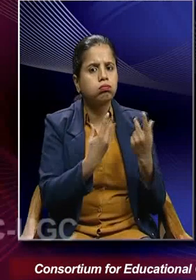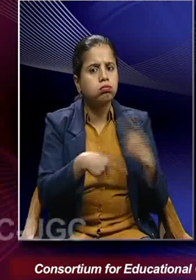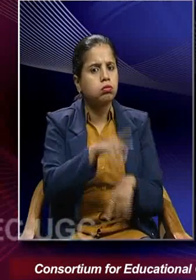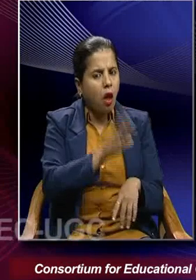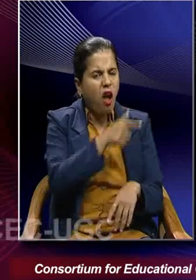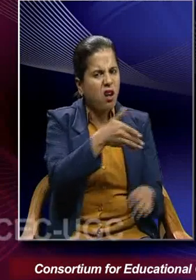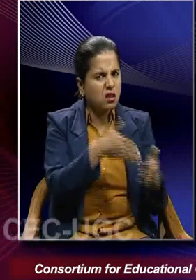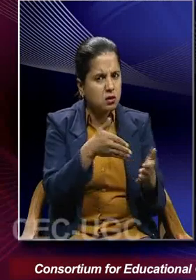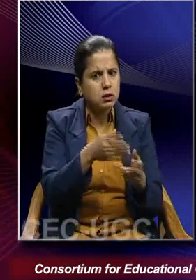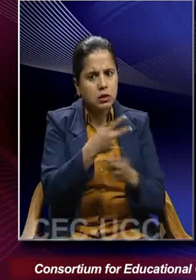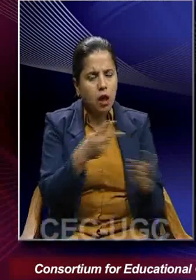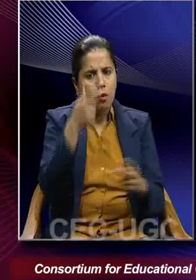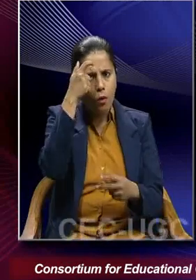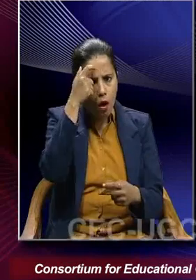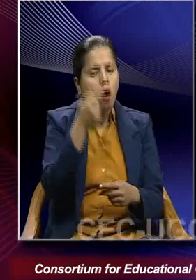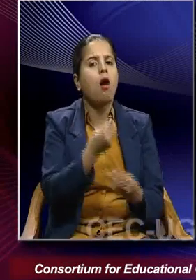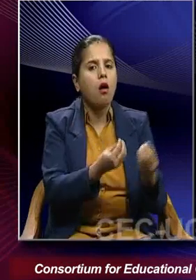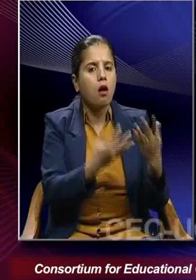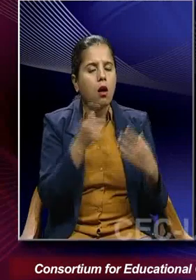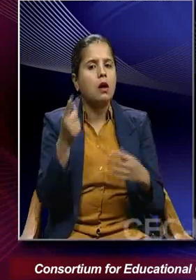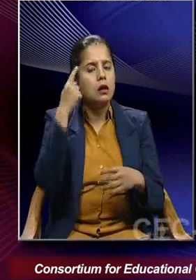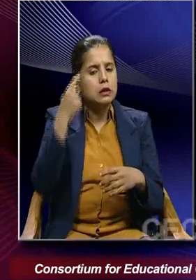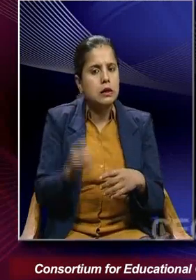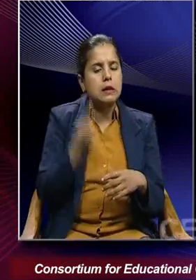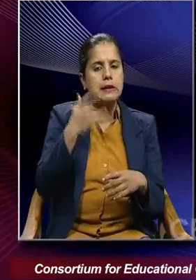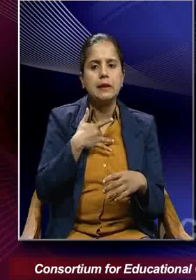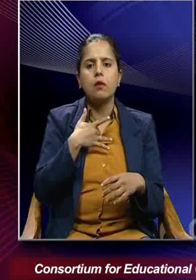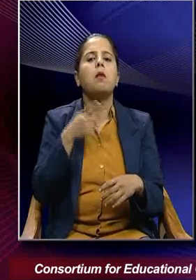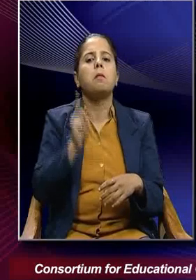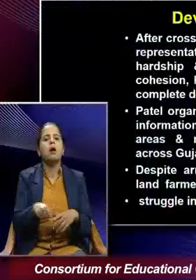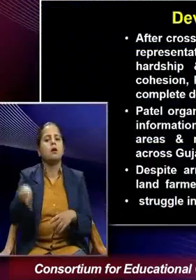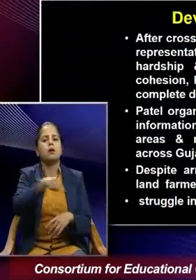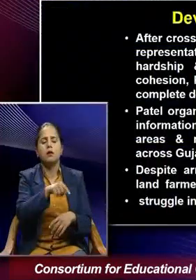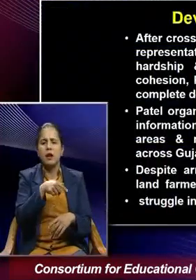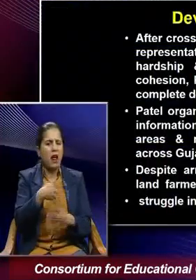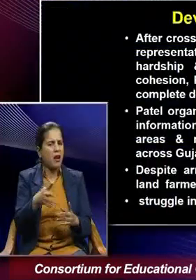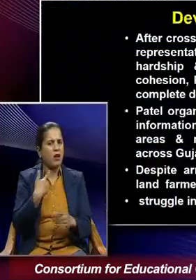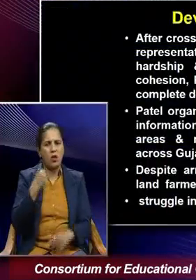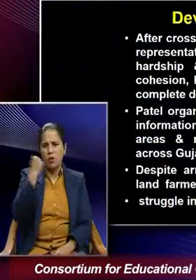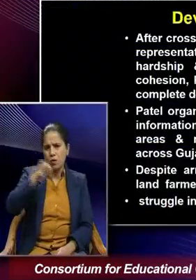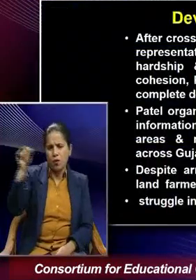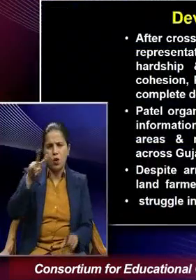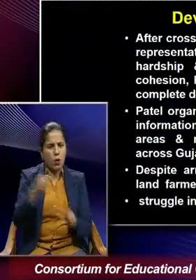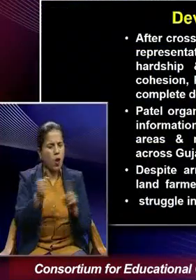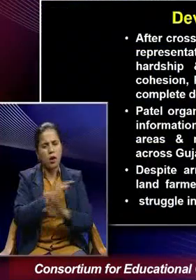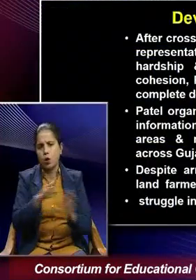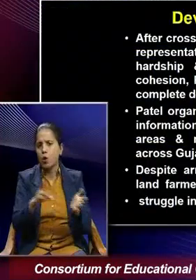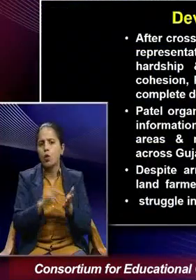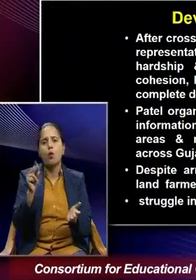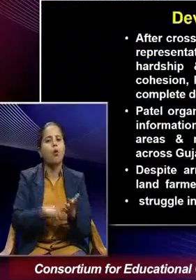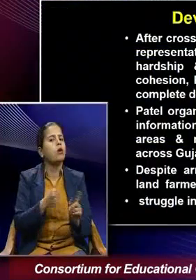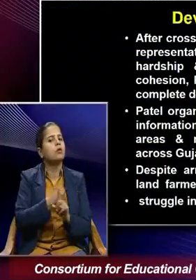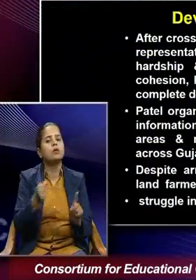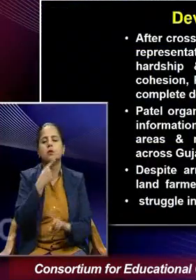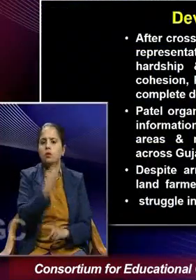that point of time, and he realized that there was need for the non-violence and cohesion, and Patel